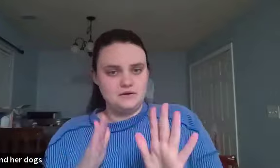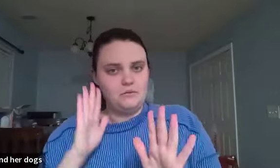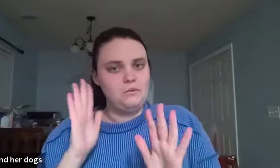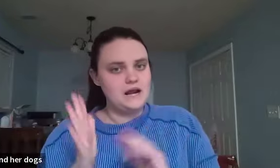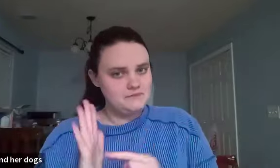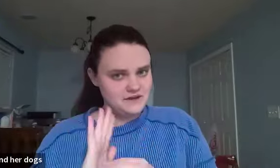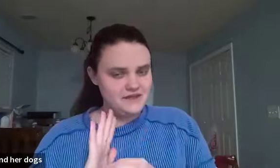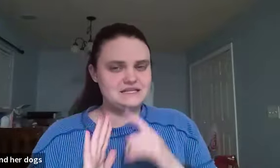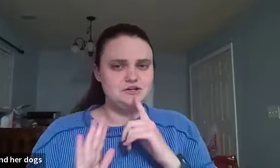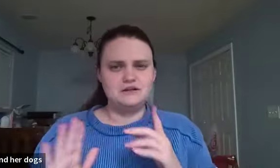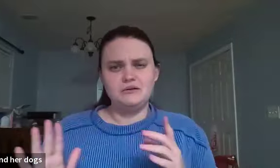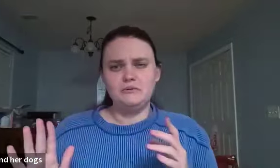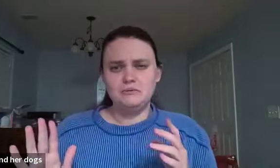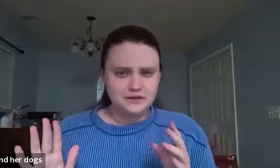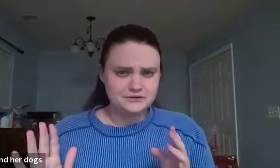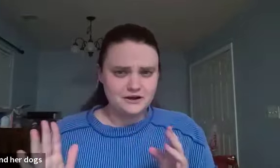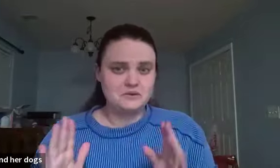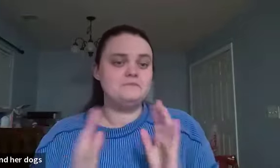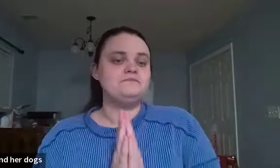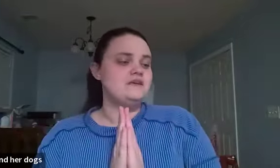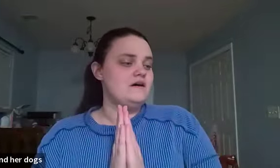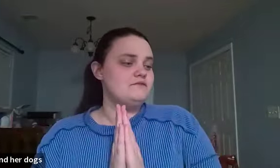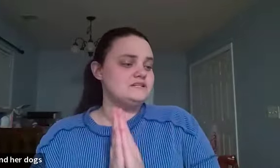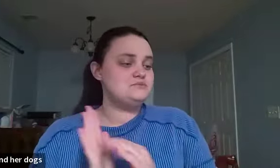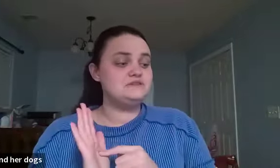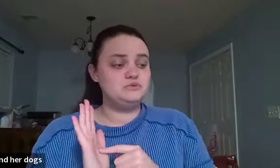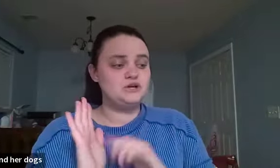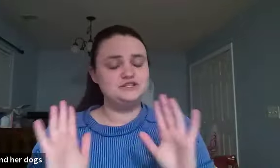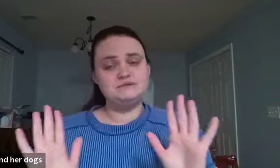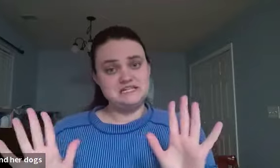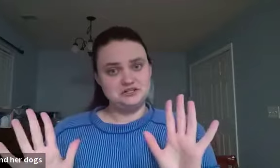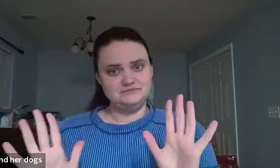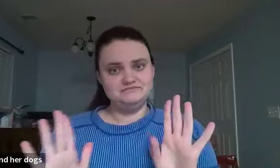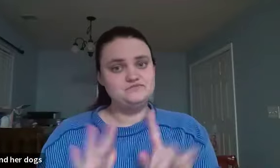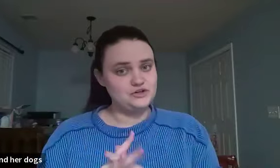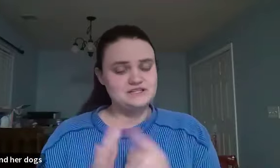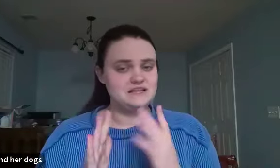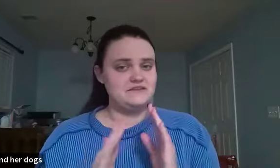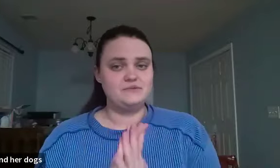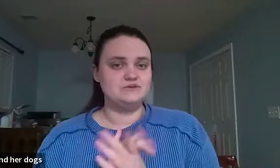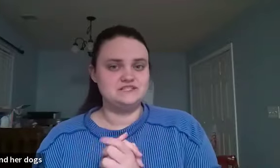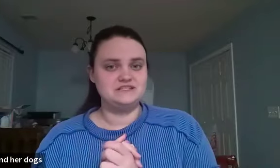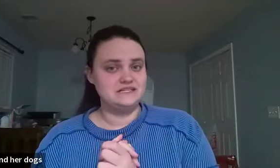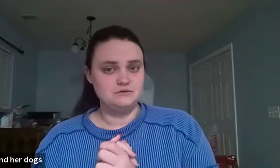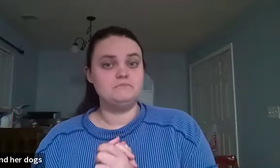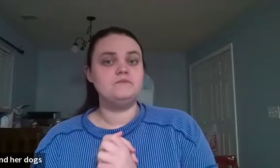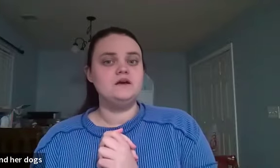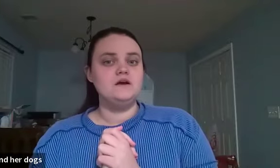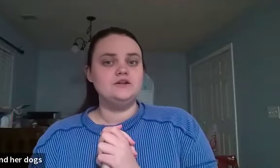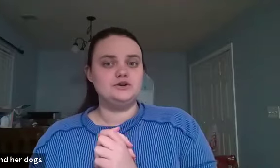So what I mean by that, because I know you're like, what are you talking about? For example, we're going to do teacher first, because I think that one's always just an easy one. You're